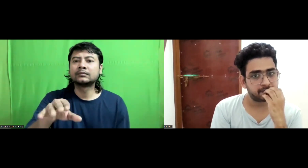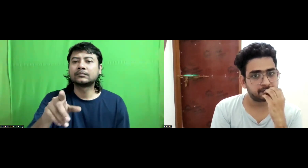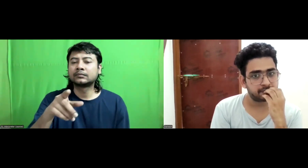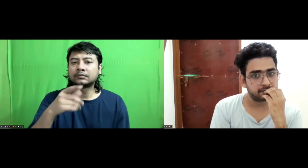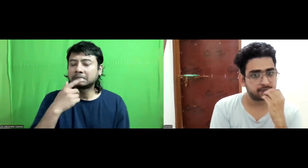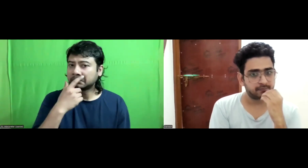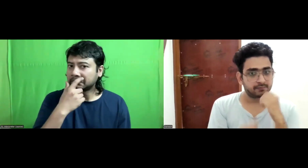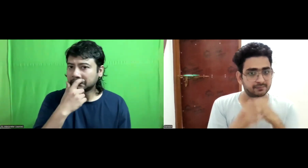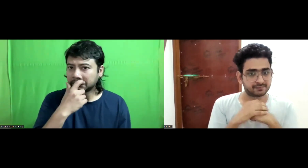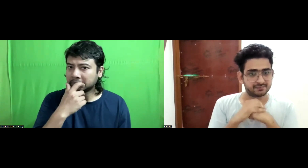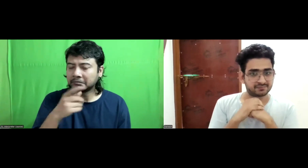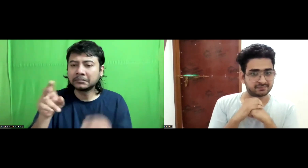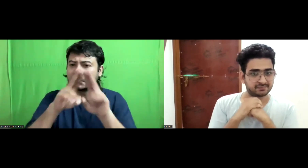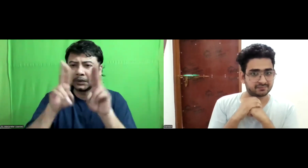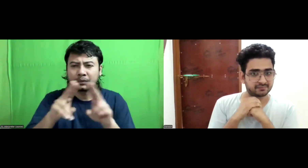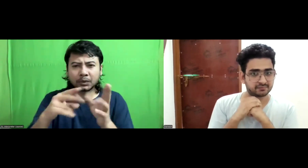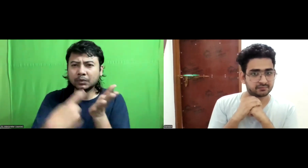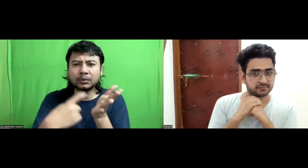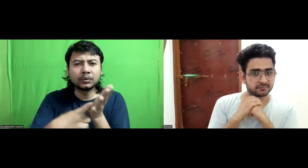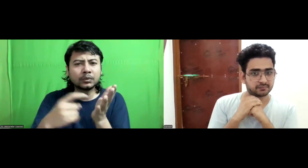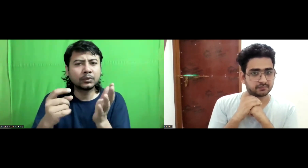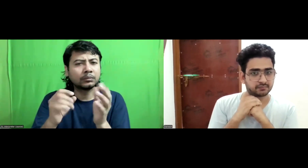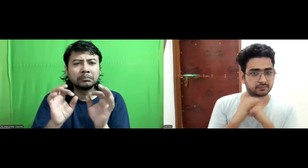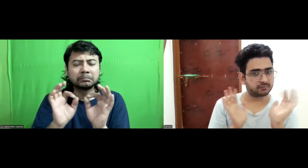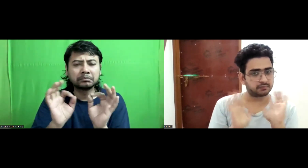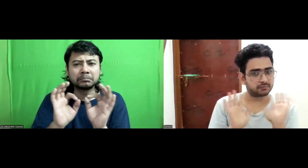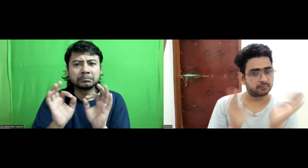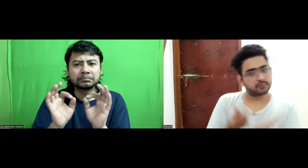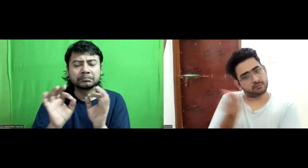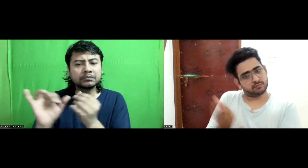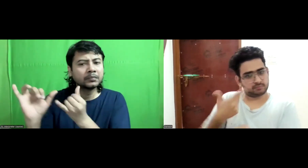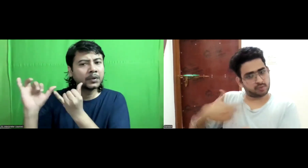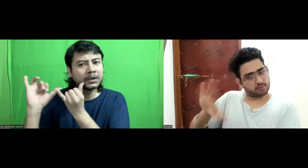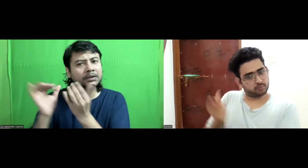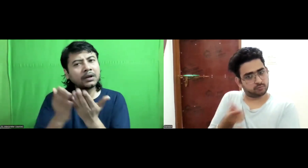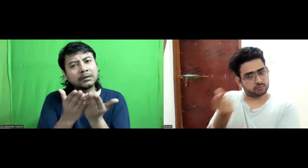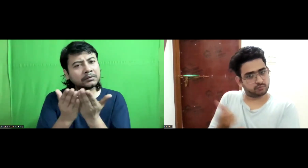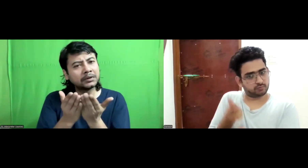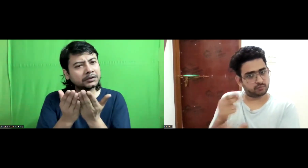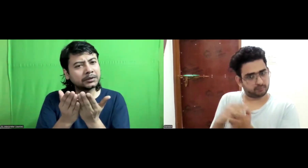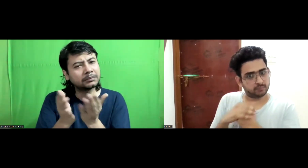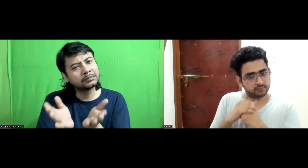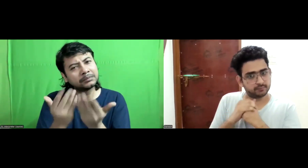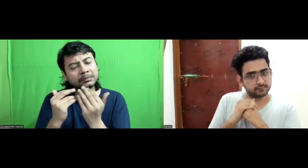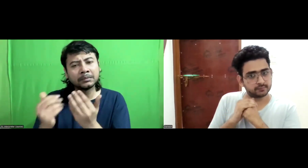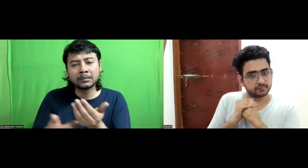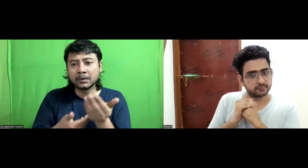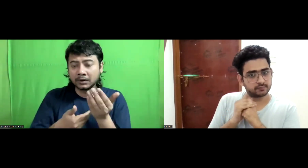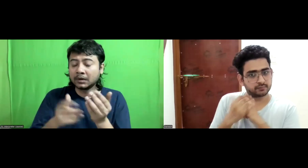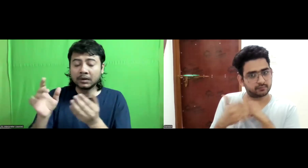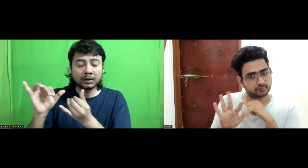From my side, there's no rule. There is no worshipping Krishna, there is no such rule that if a baby is born,